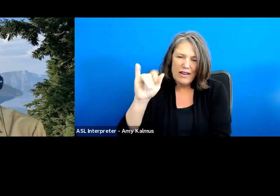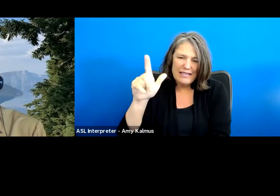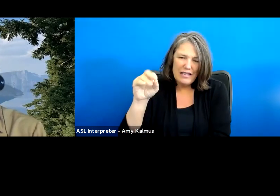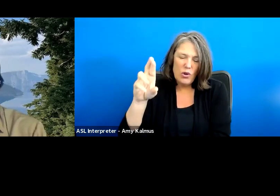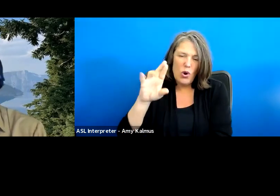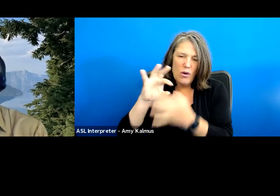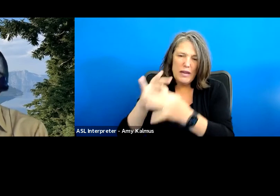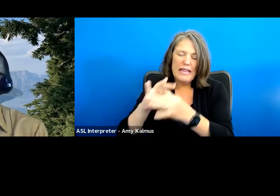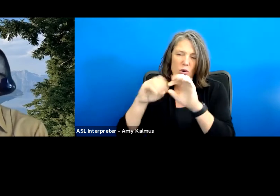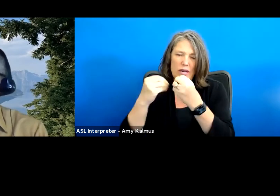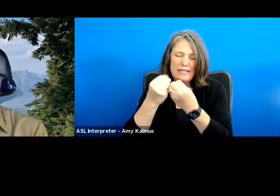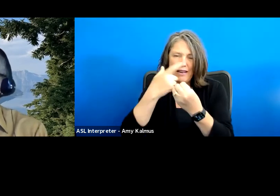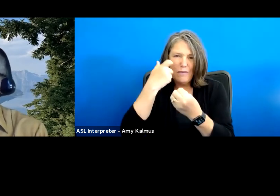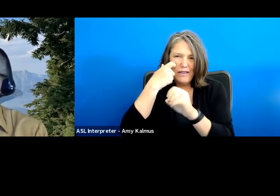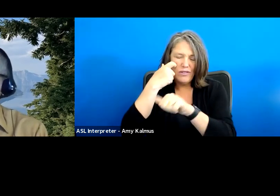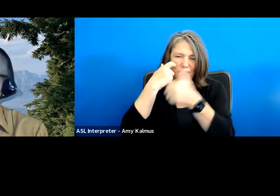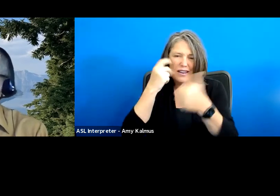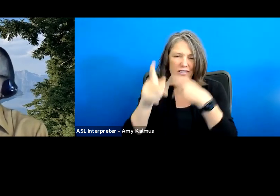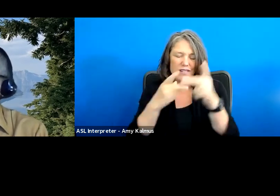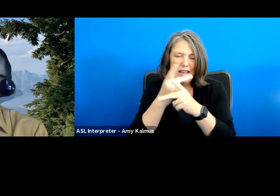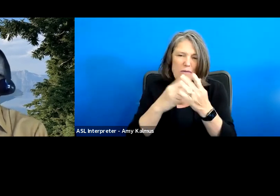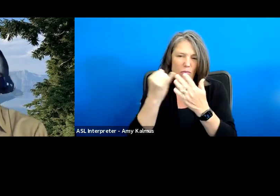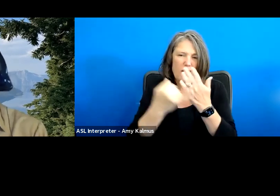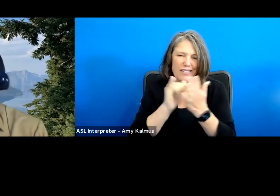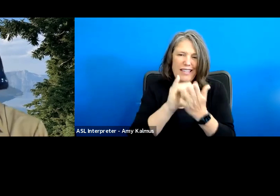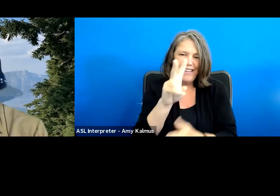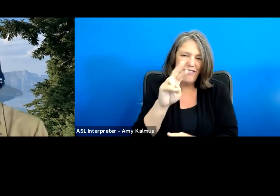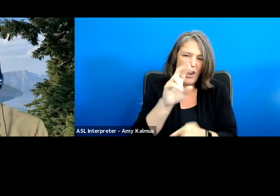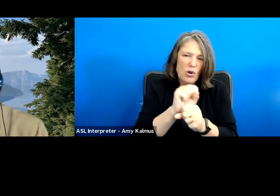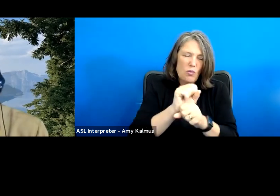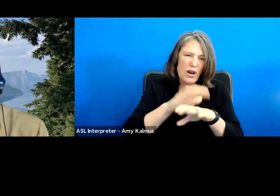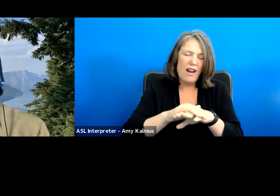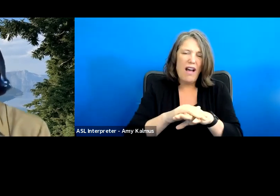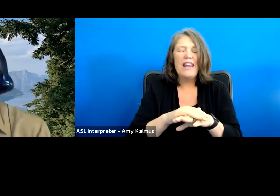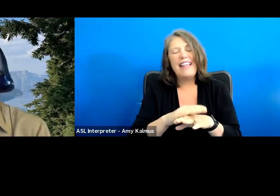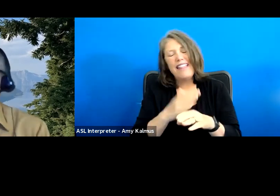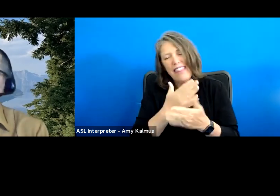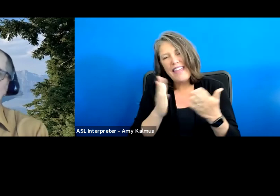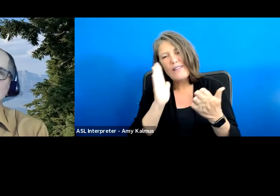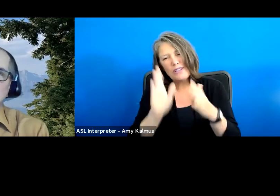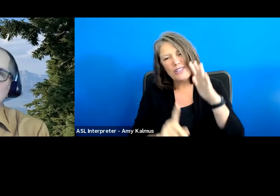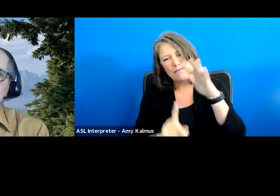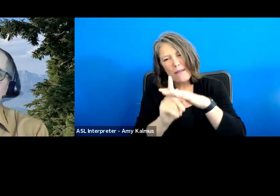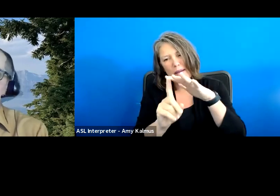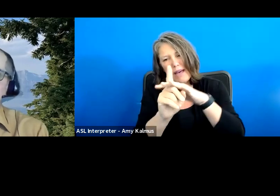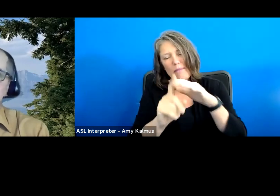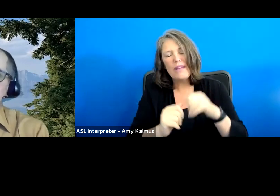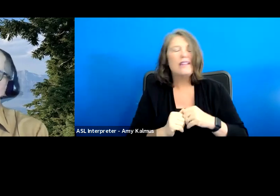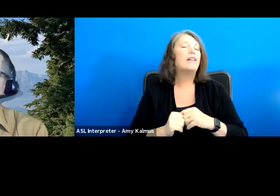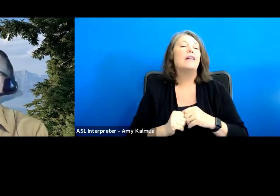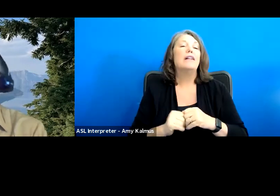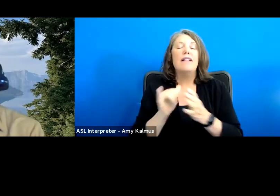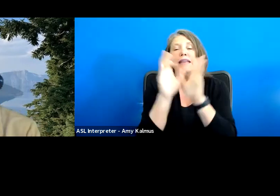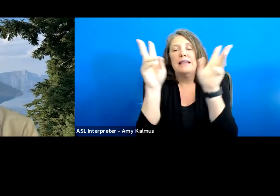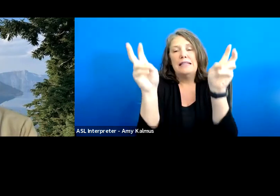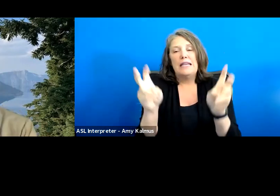related organization because of another type of project that they're working on. Things are just going to come up. So these issues are